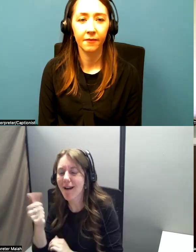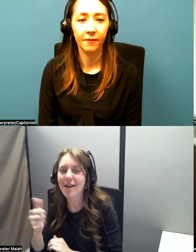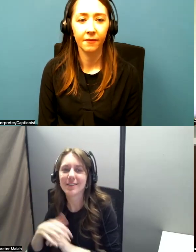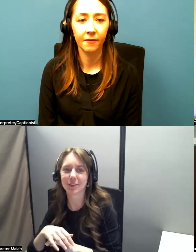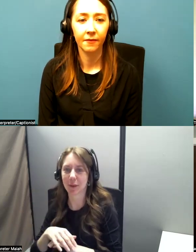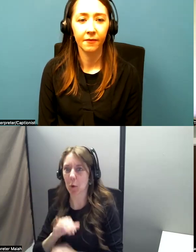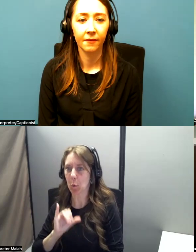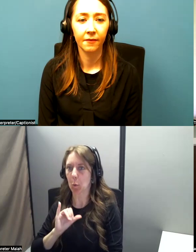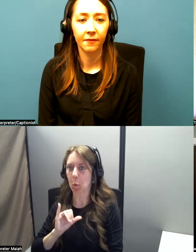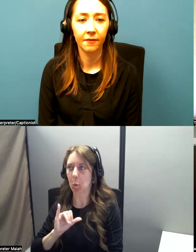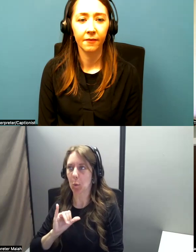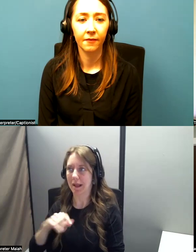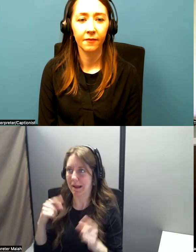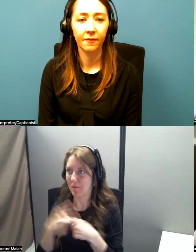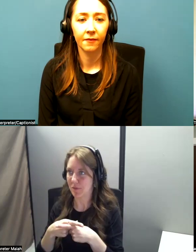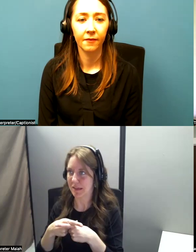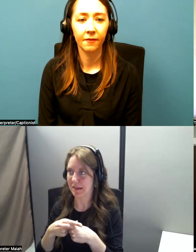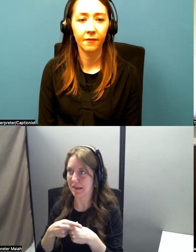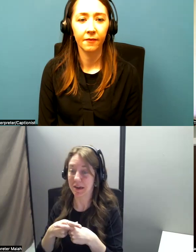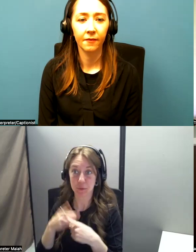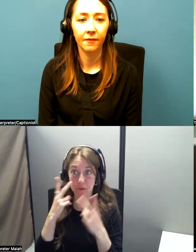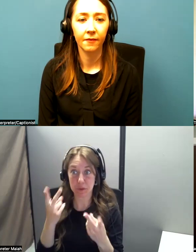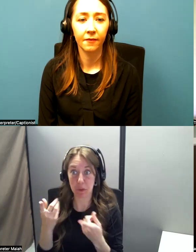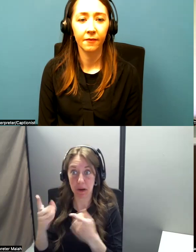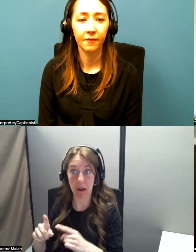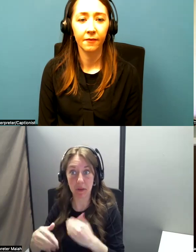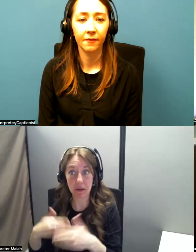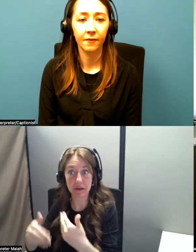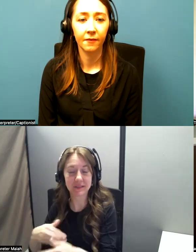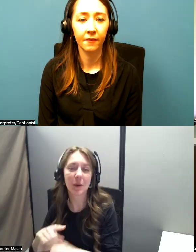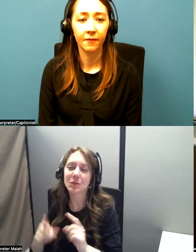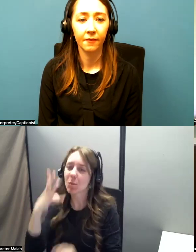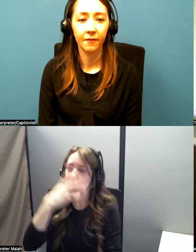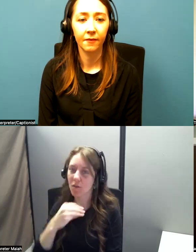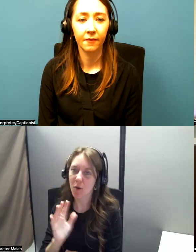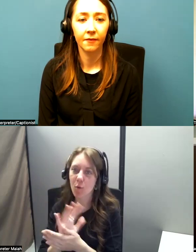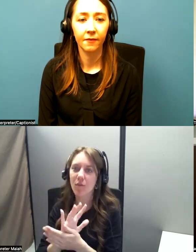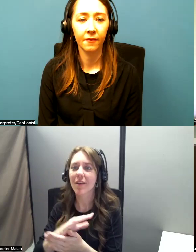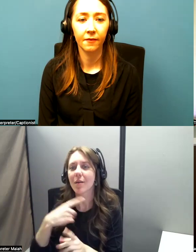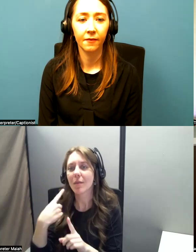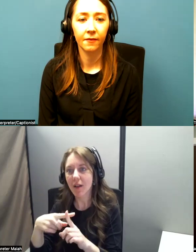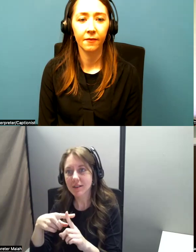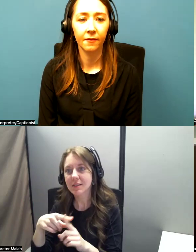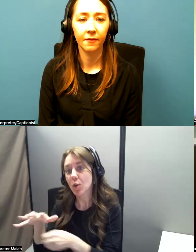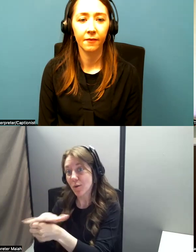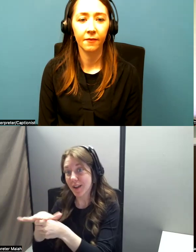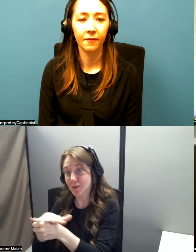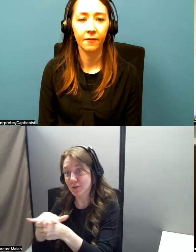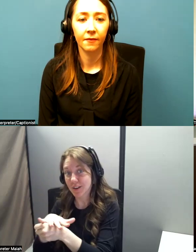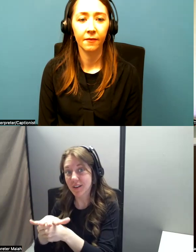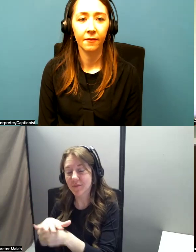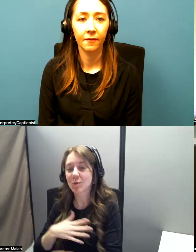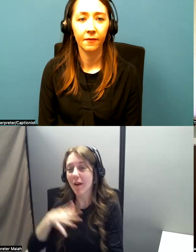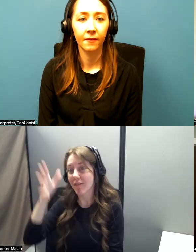see how you play it out. But beautiful movies, both, and especially the location too. My father lived in